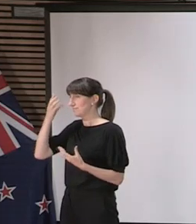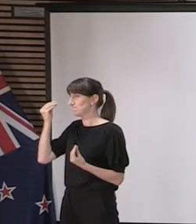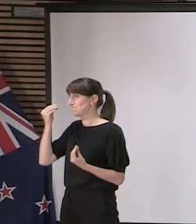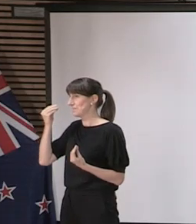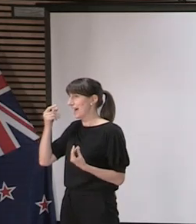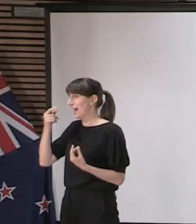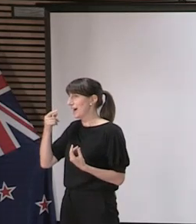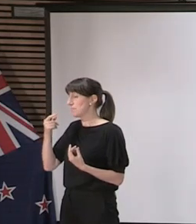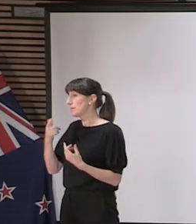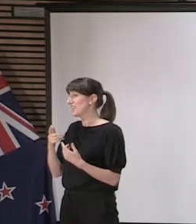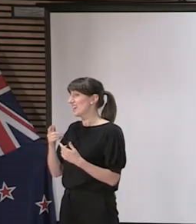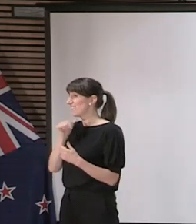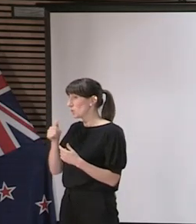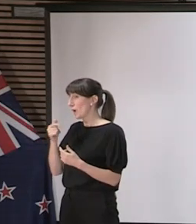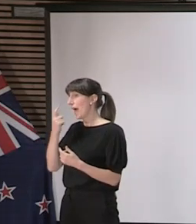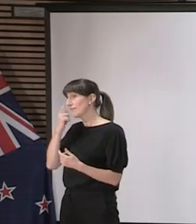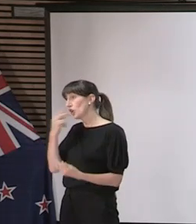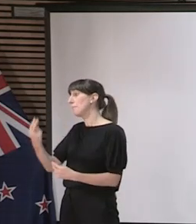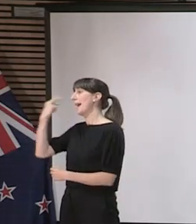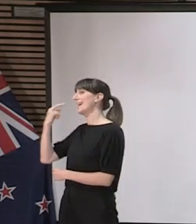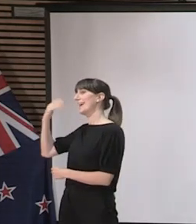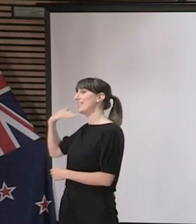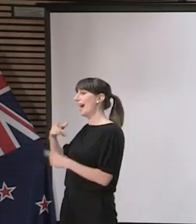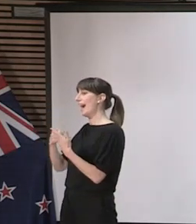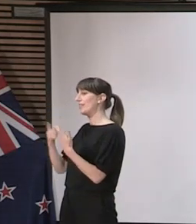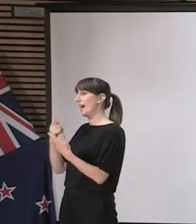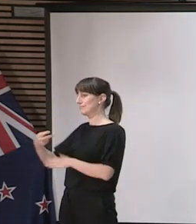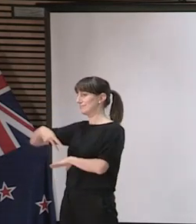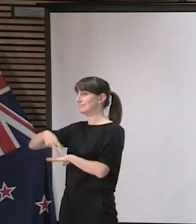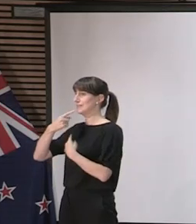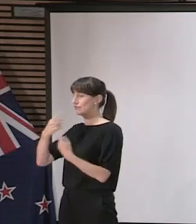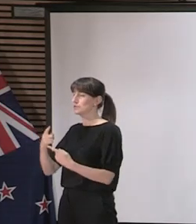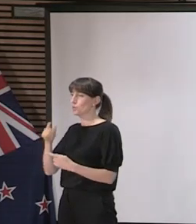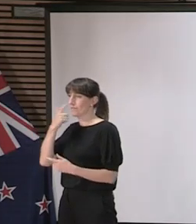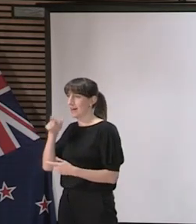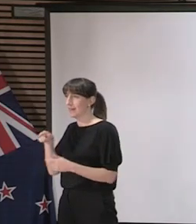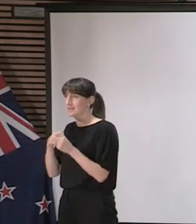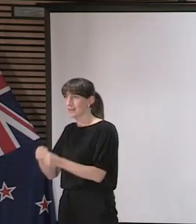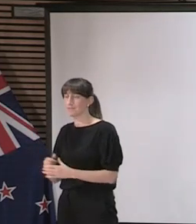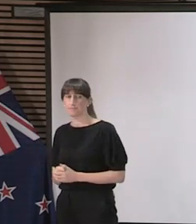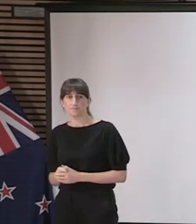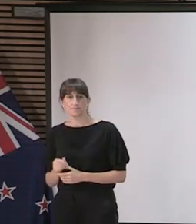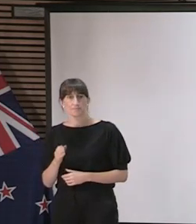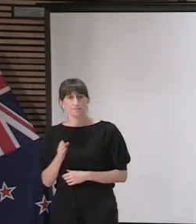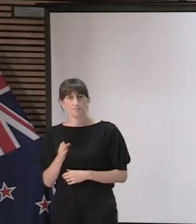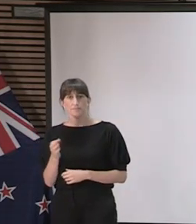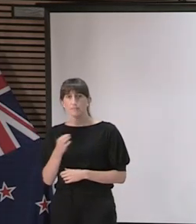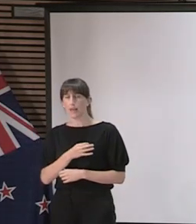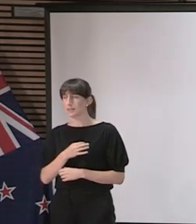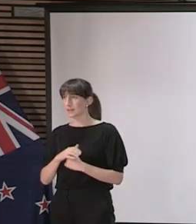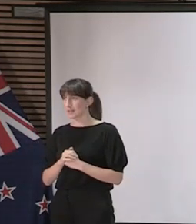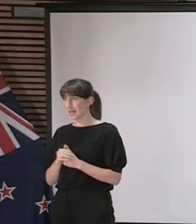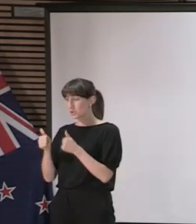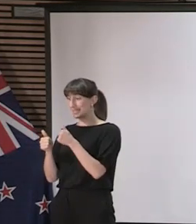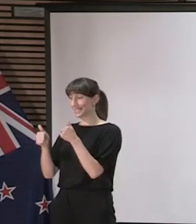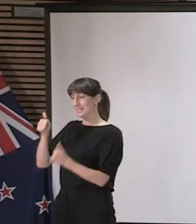probably find them in our earlier media releases. Okay. So, Minister, just not to labour the point, but Dr. Bloomfield referred to your measures that you would use to keep the Deputy Prime